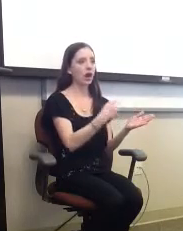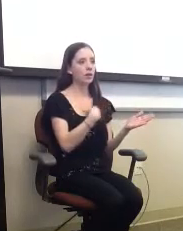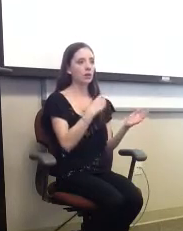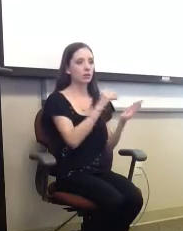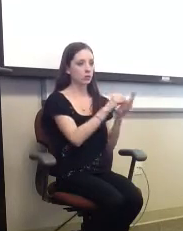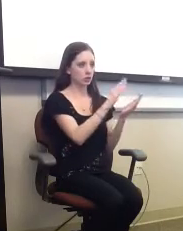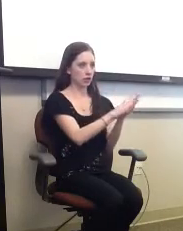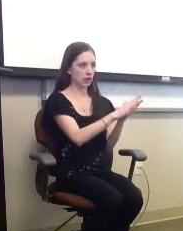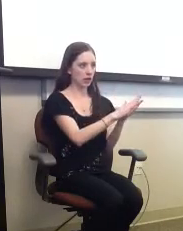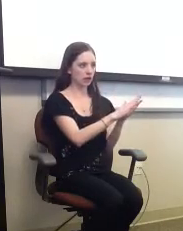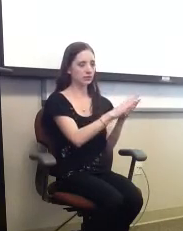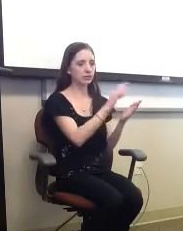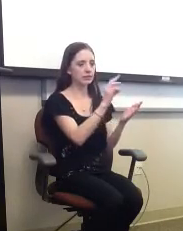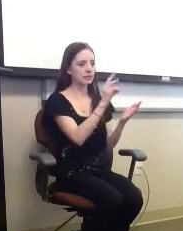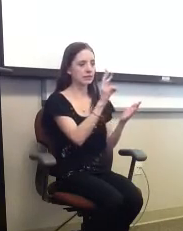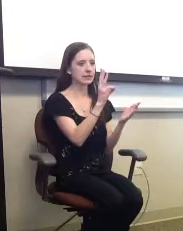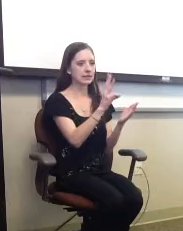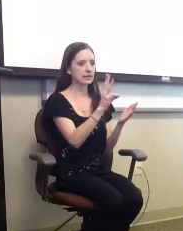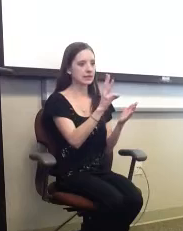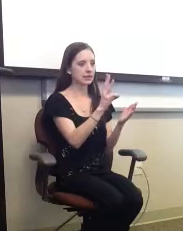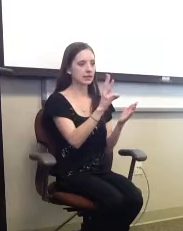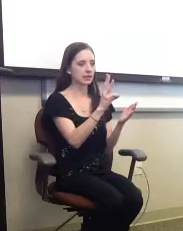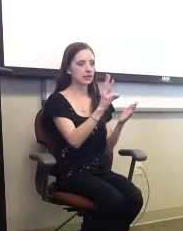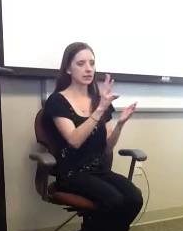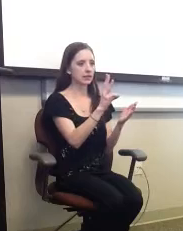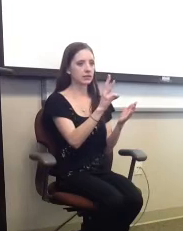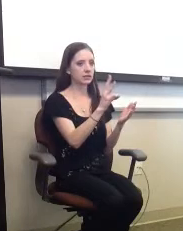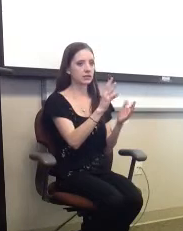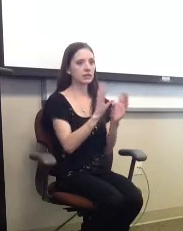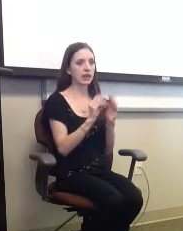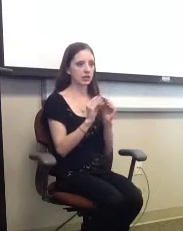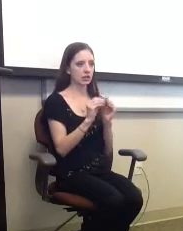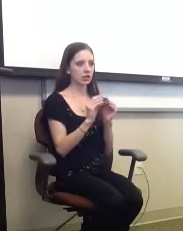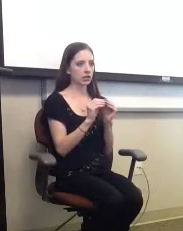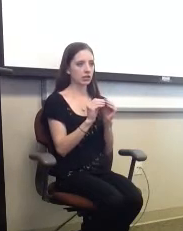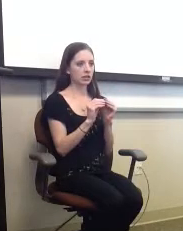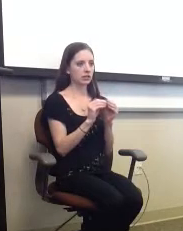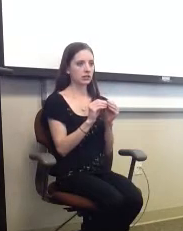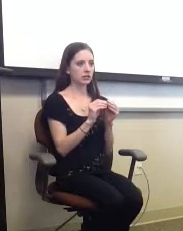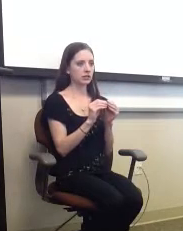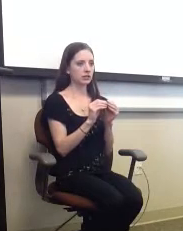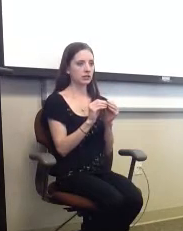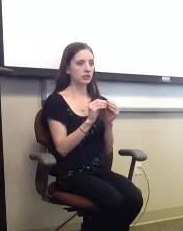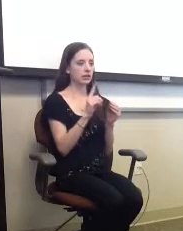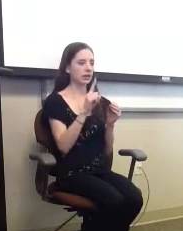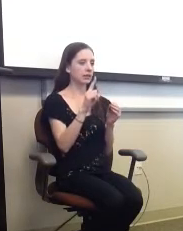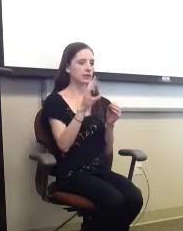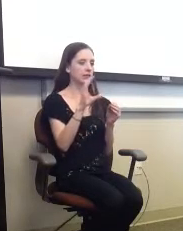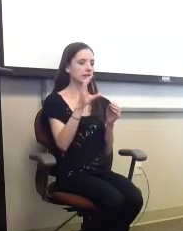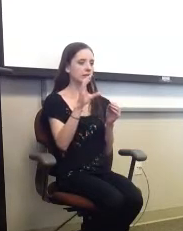6 sessions of individual therapy with Corey Virgin, LCSW. I'm not going to just leave it blank